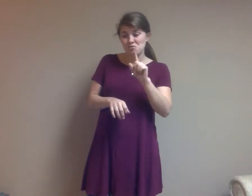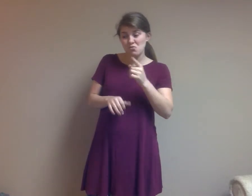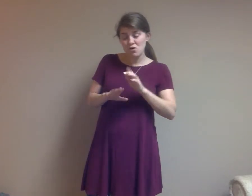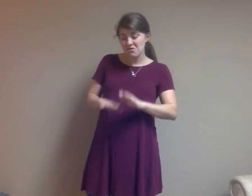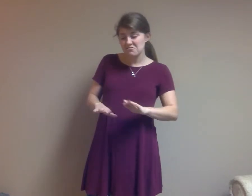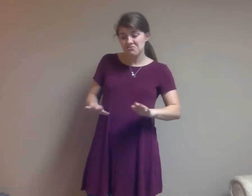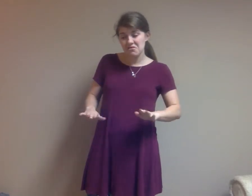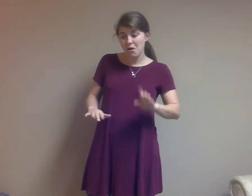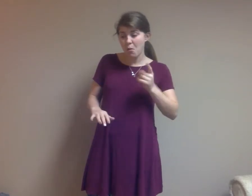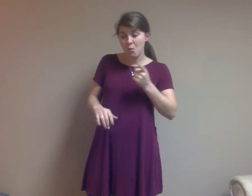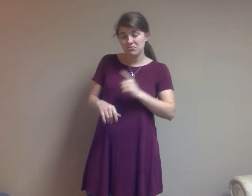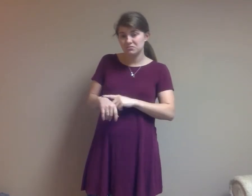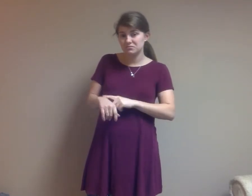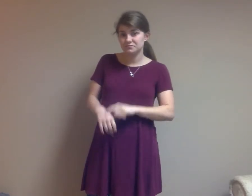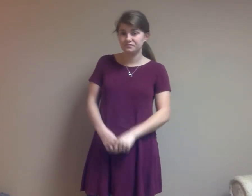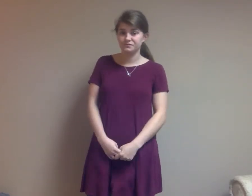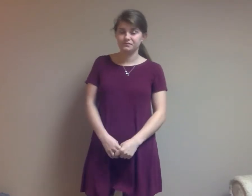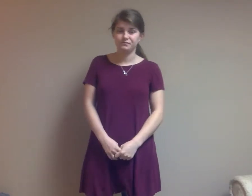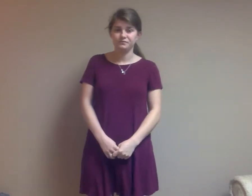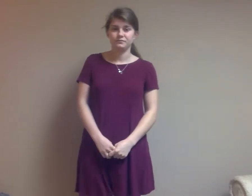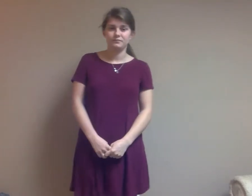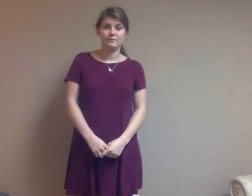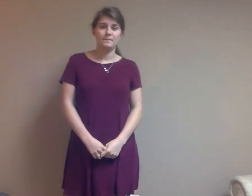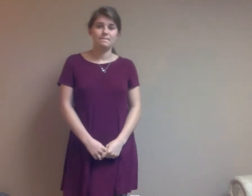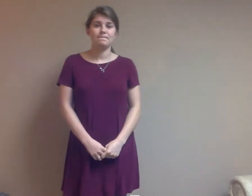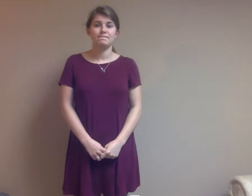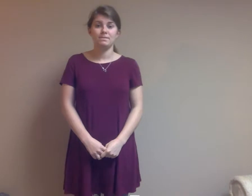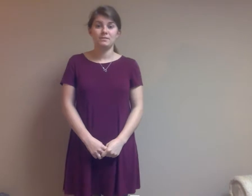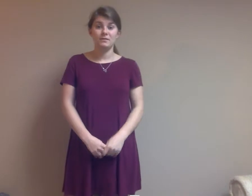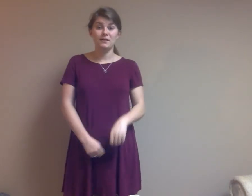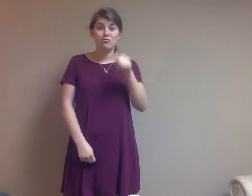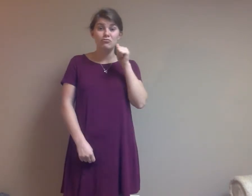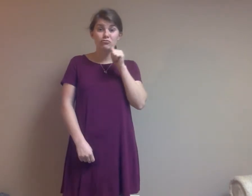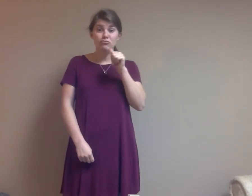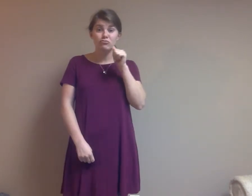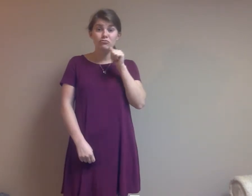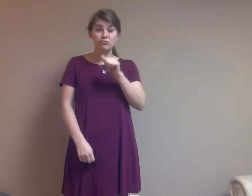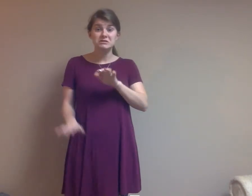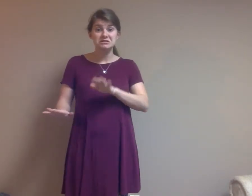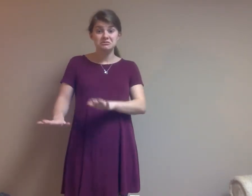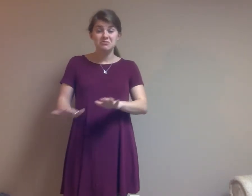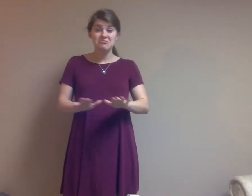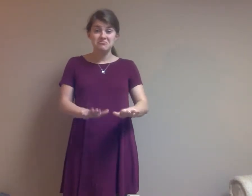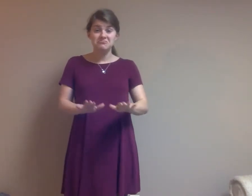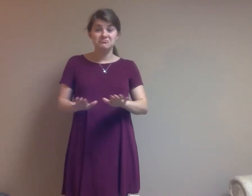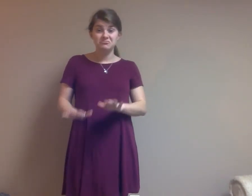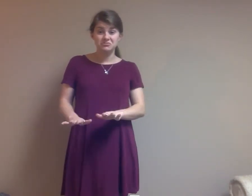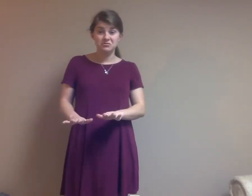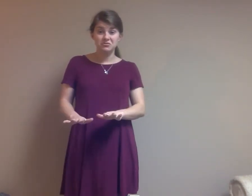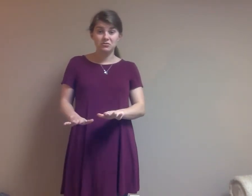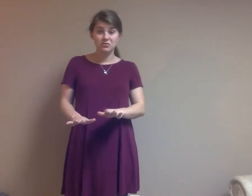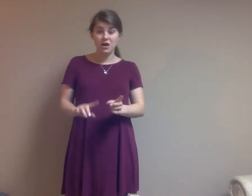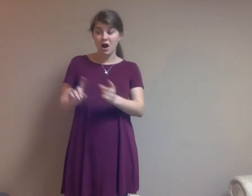Whilst the girls get used to their new surroundings, at home, the absence of the children is beginning to sink in.